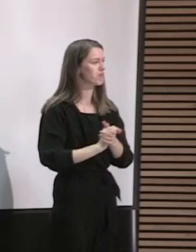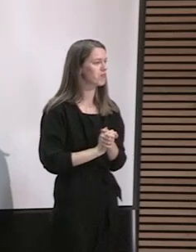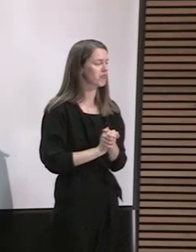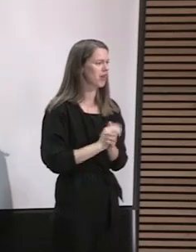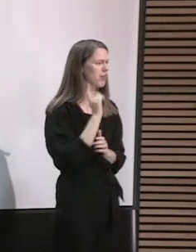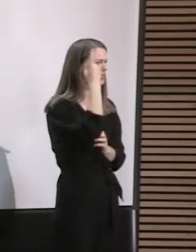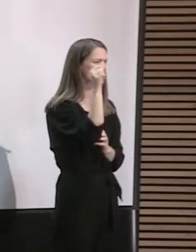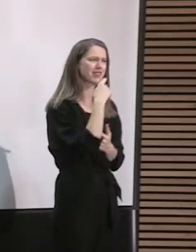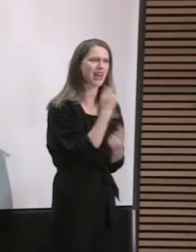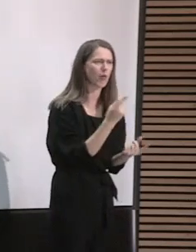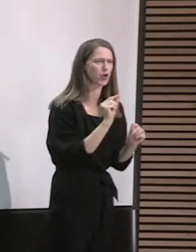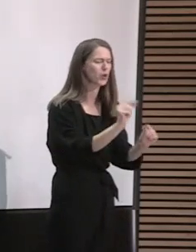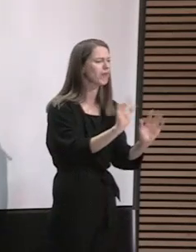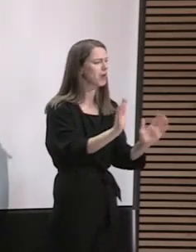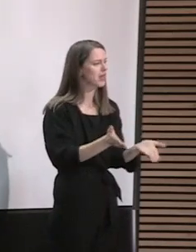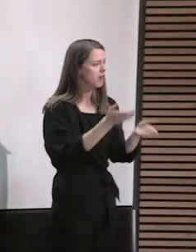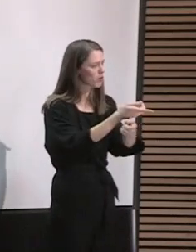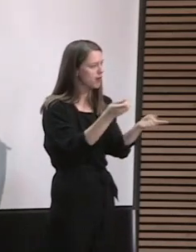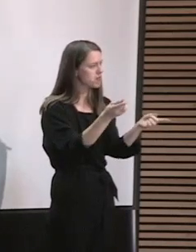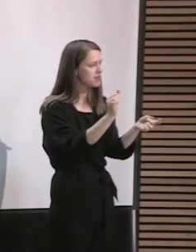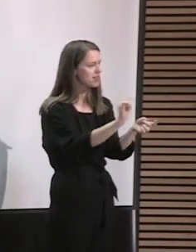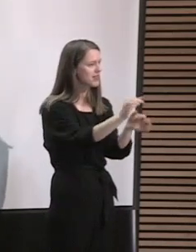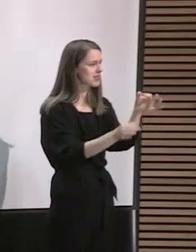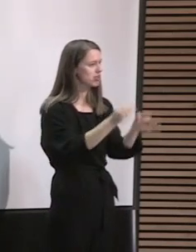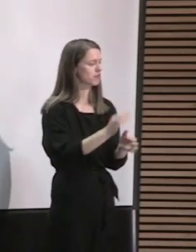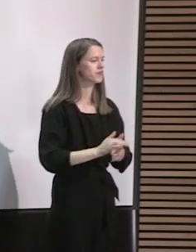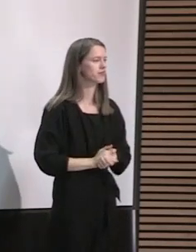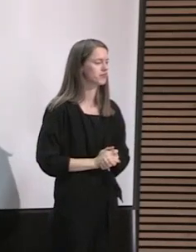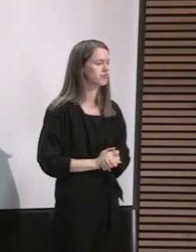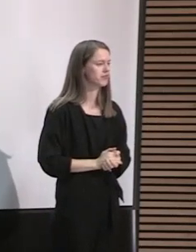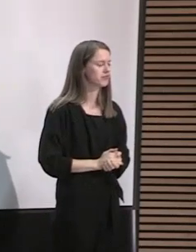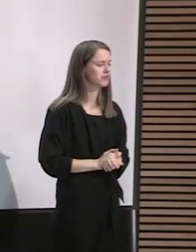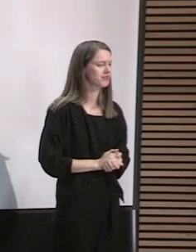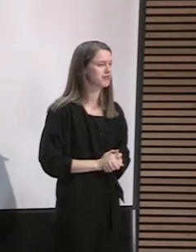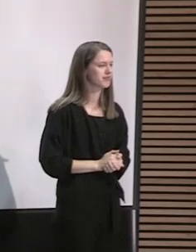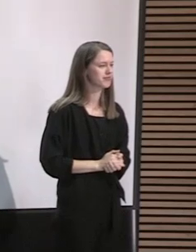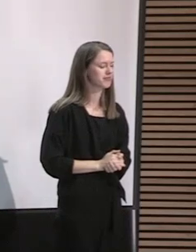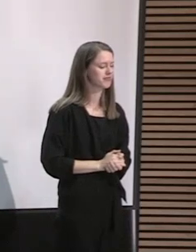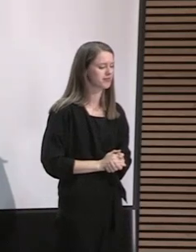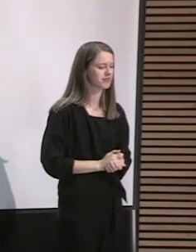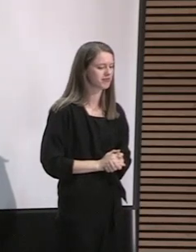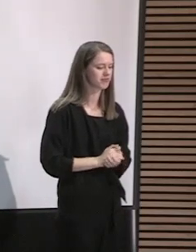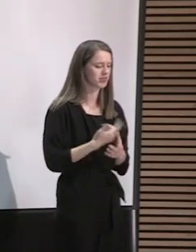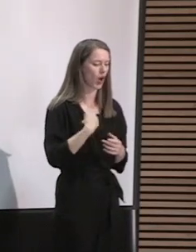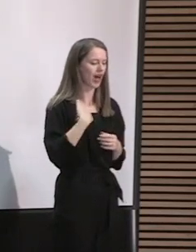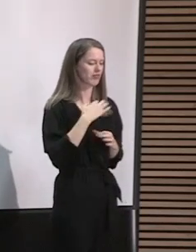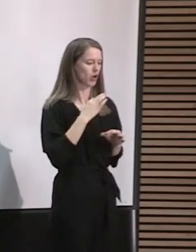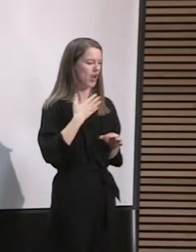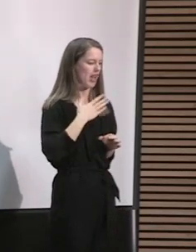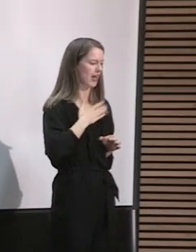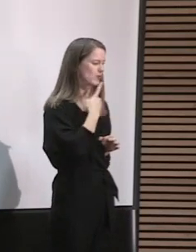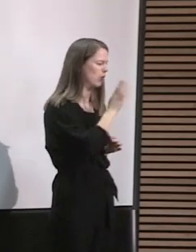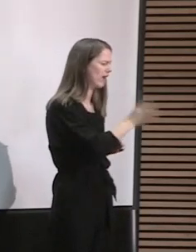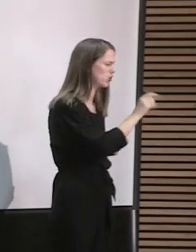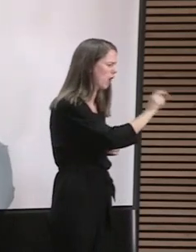think ministers should tell Select Committees what they do. It's something that I've tried to avoid doing in my time as a minister in a range of different